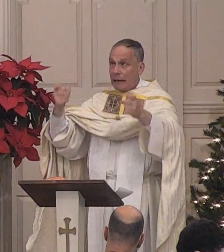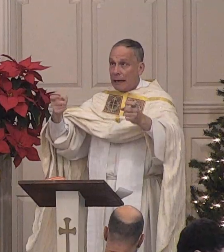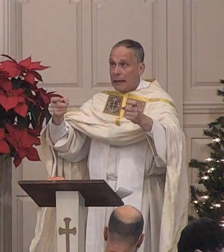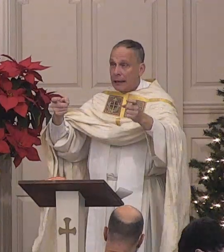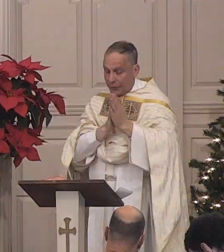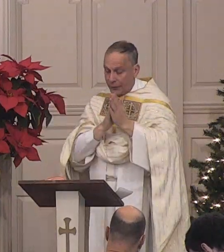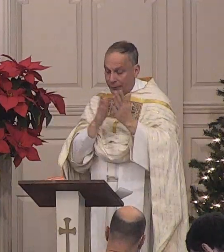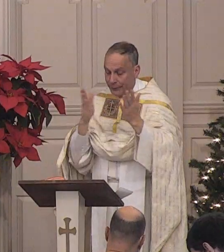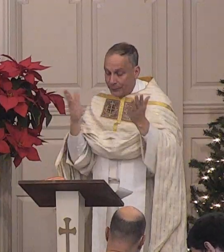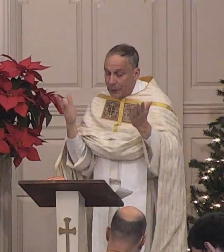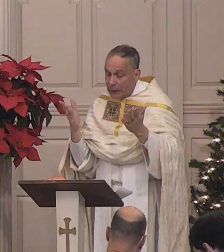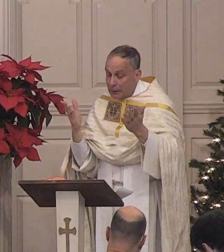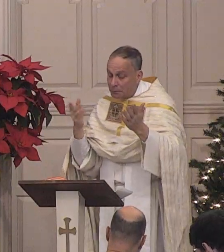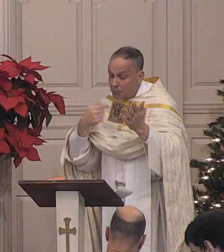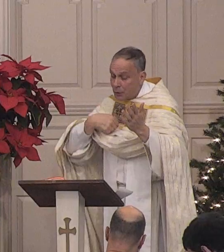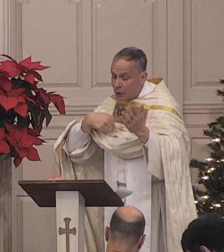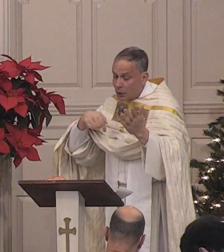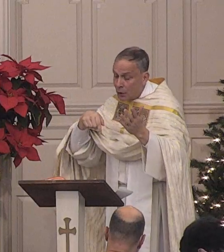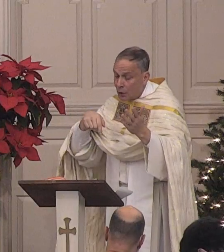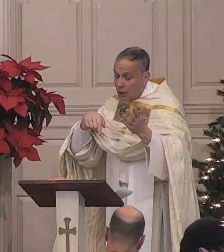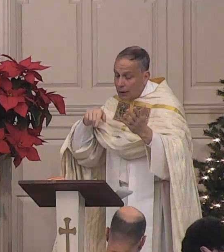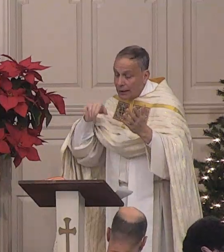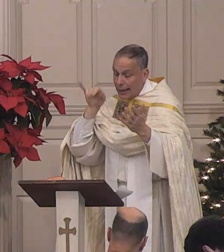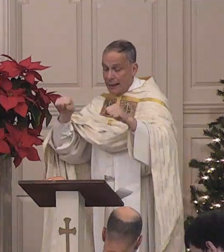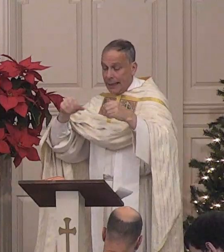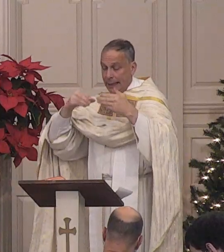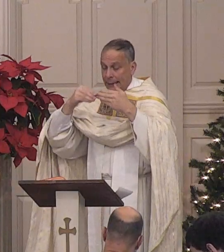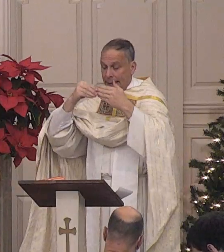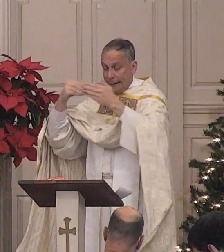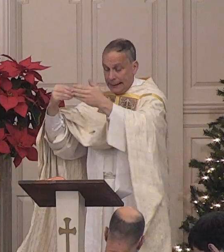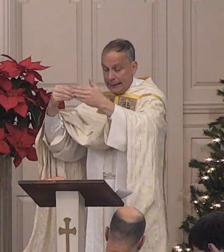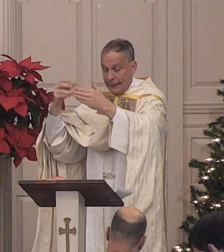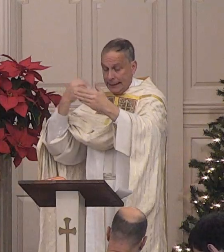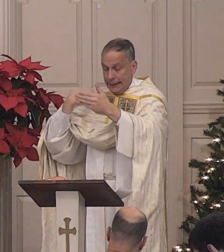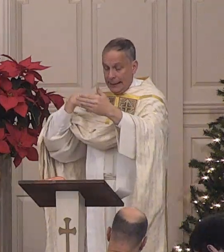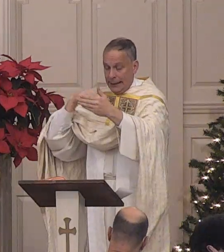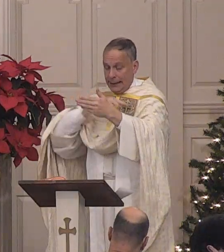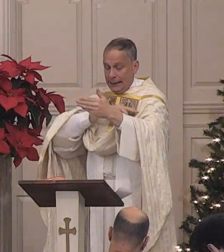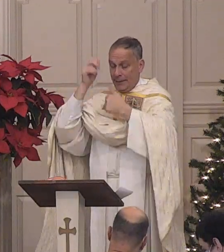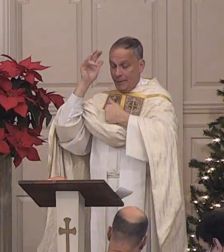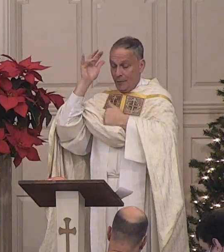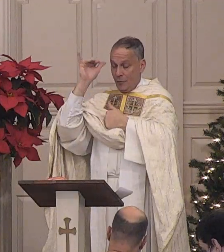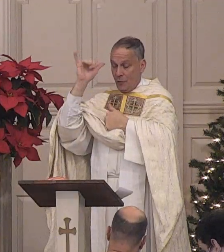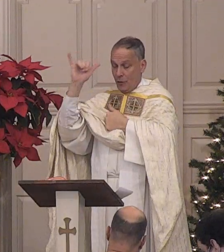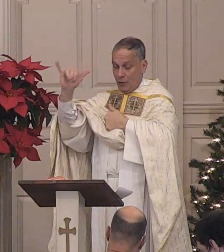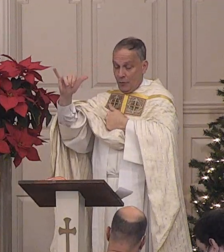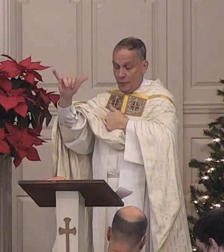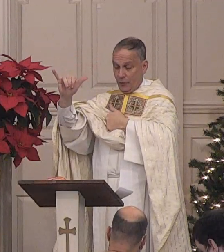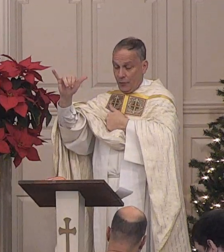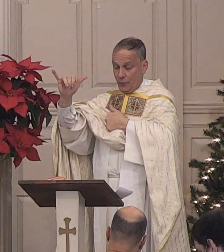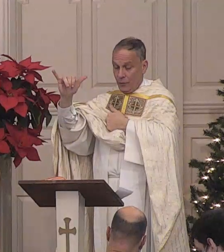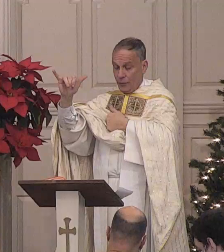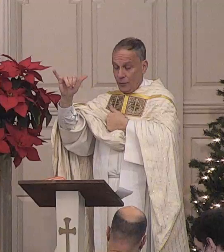Grant, we pray, that it may lead us to eternal life.